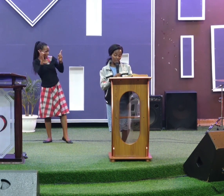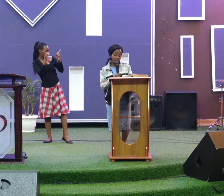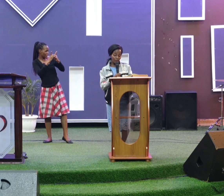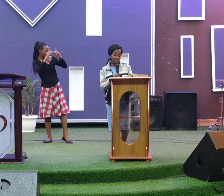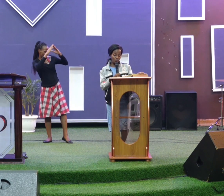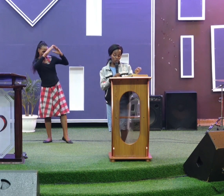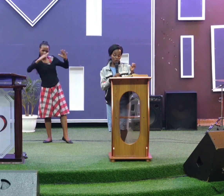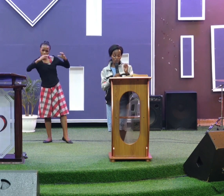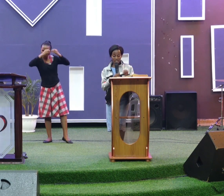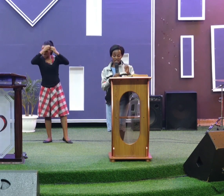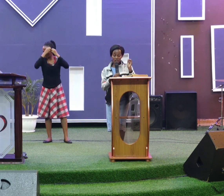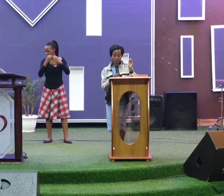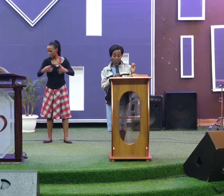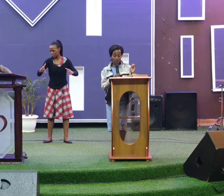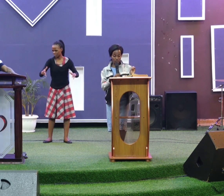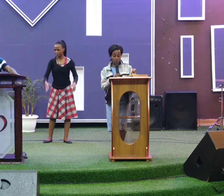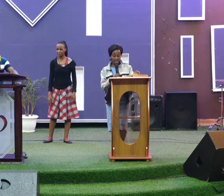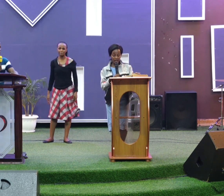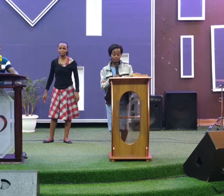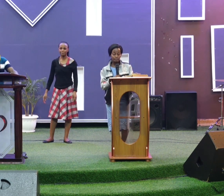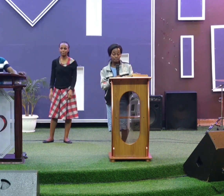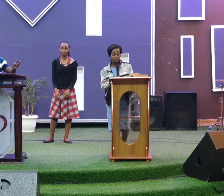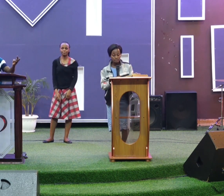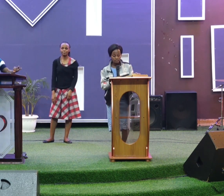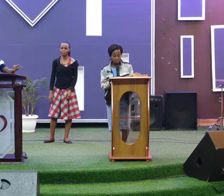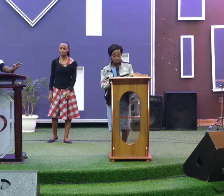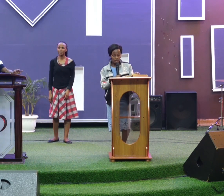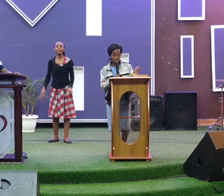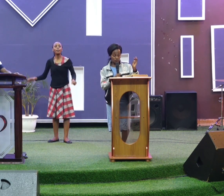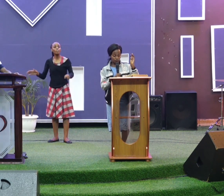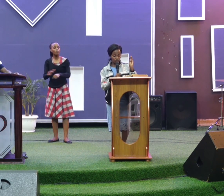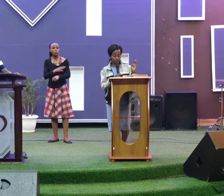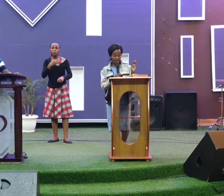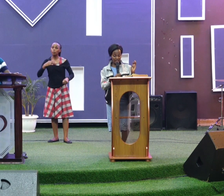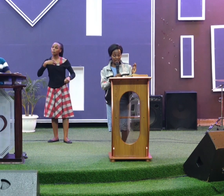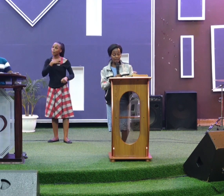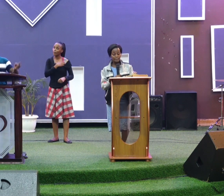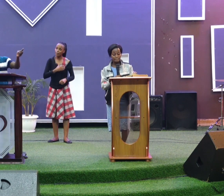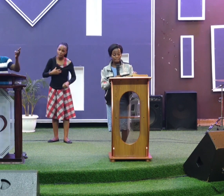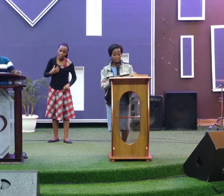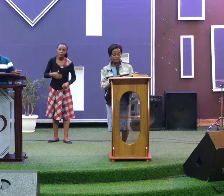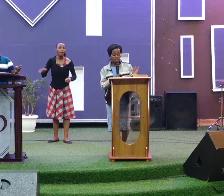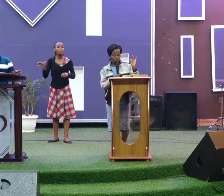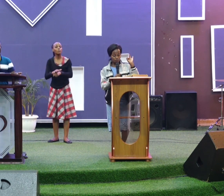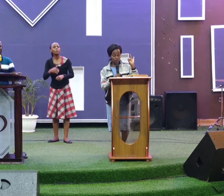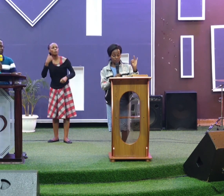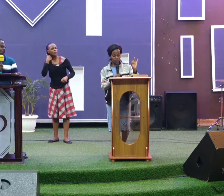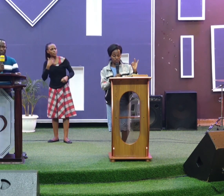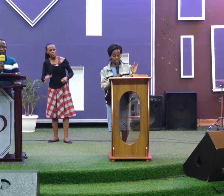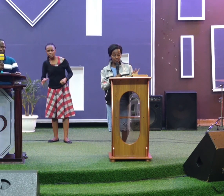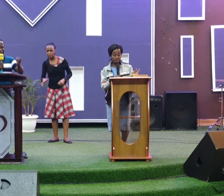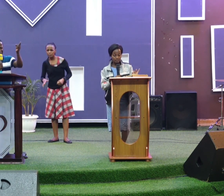waliwo emirala nga baddayimooni bwe bakoma basanga omutima guddugala. Gujjudde obusungu. It is full of anger. Gujjudde obukyayi. Full